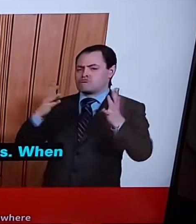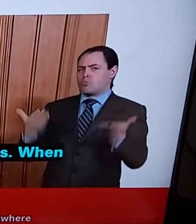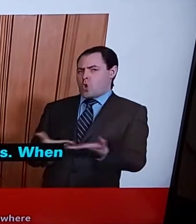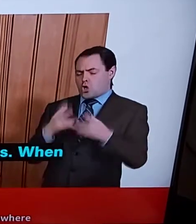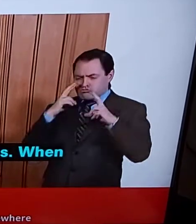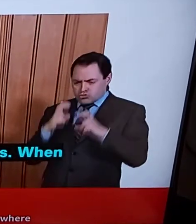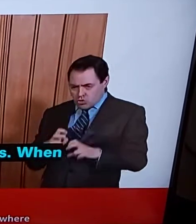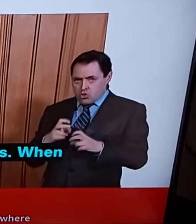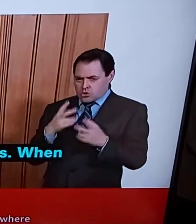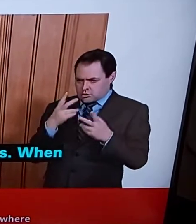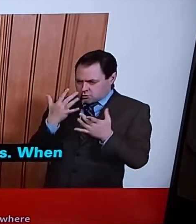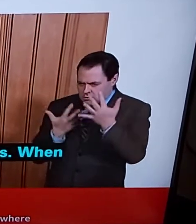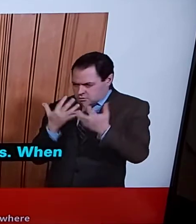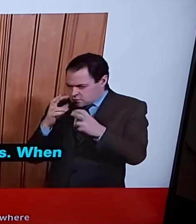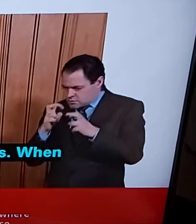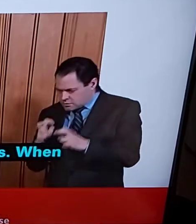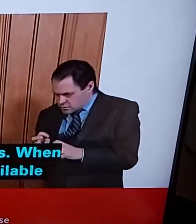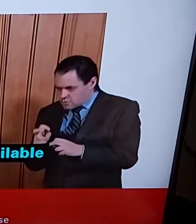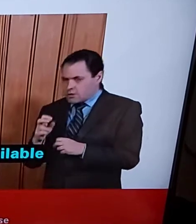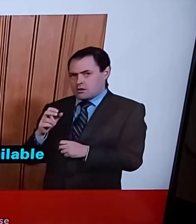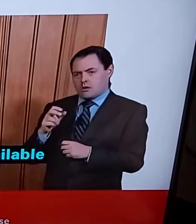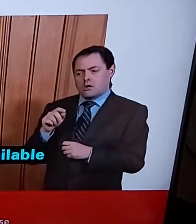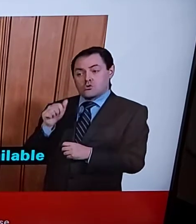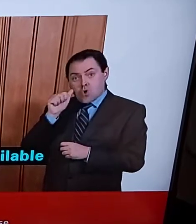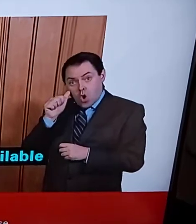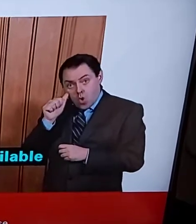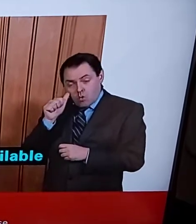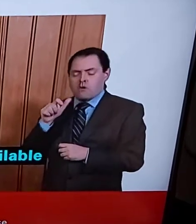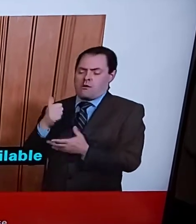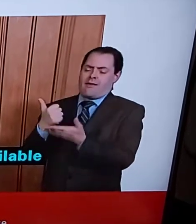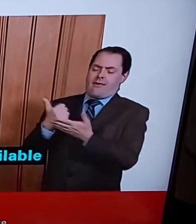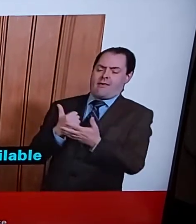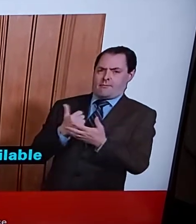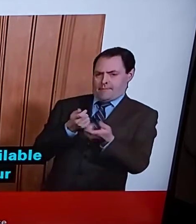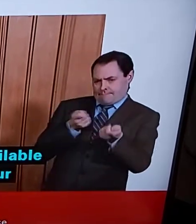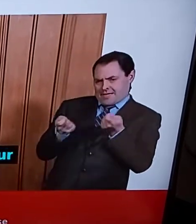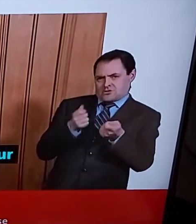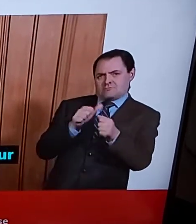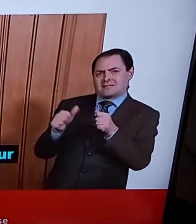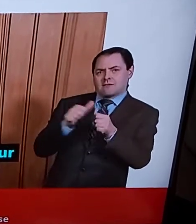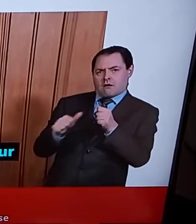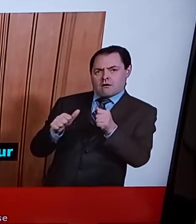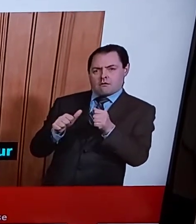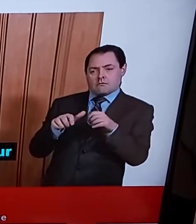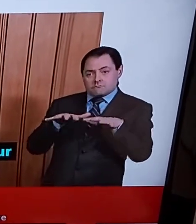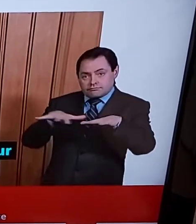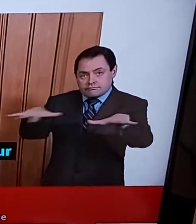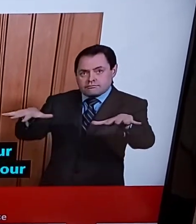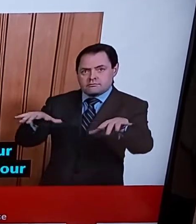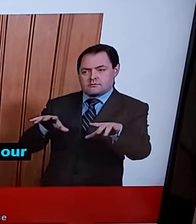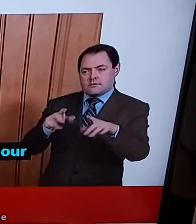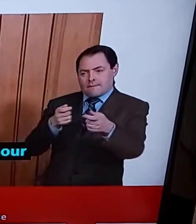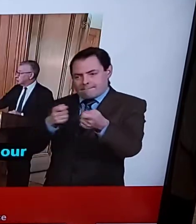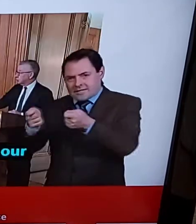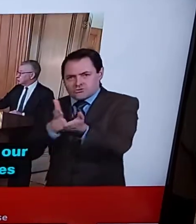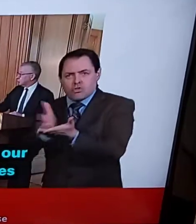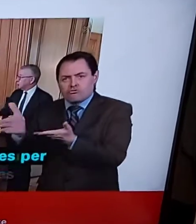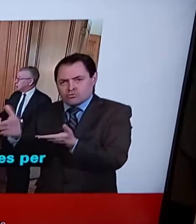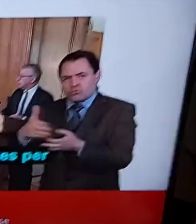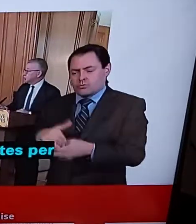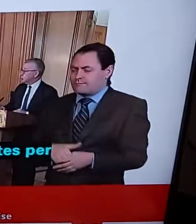will help us not only in our strategy going forward, but in our understanding of infection rates per se. Thanks very much. Is